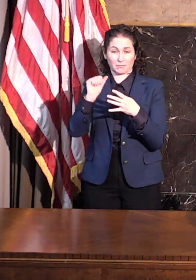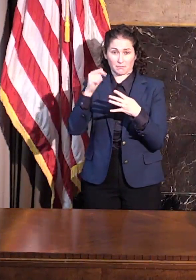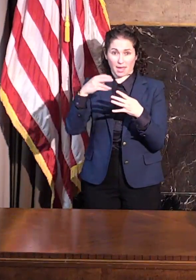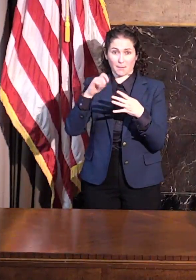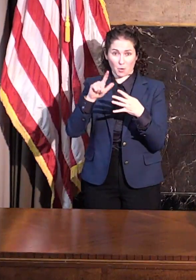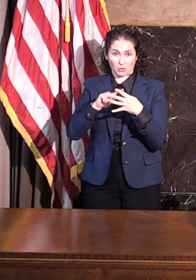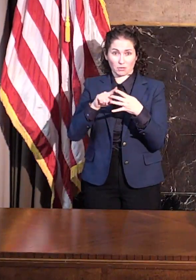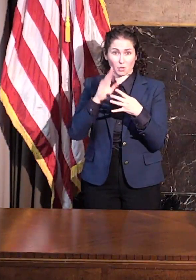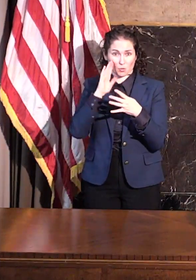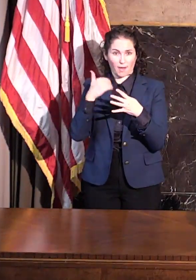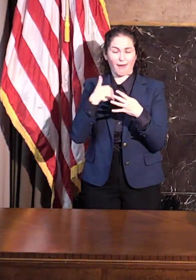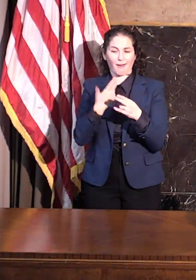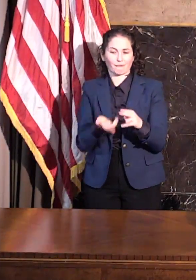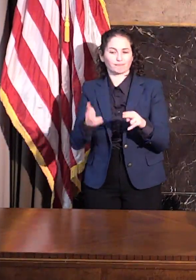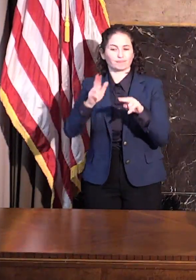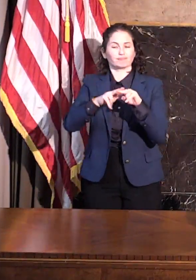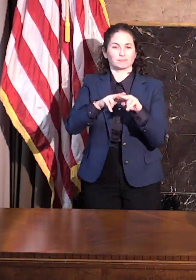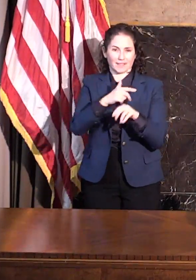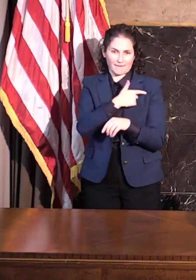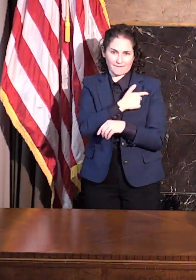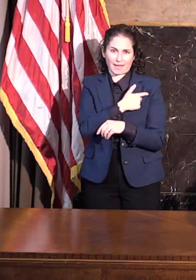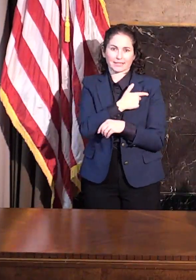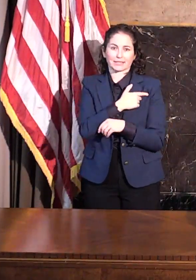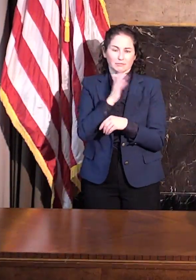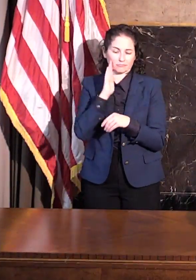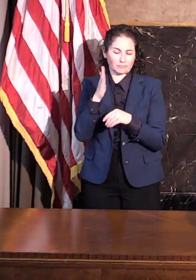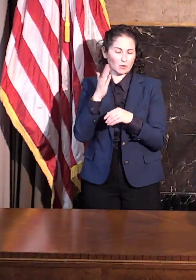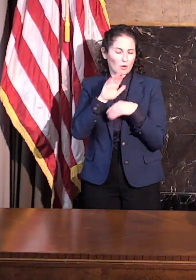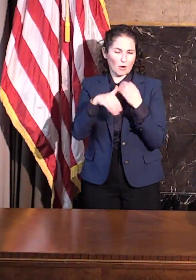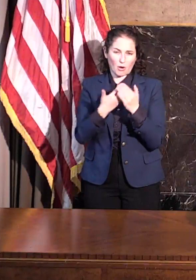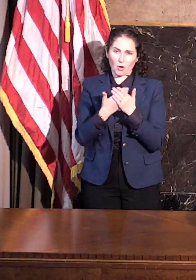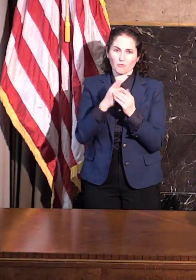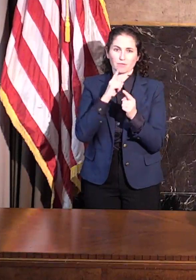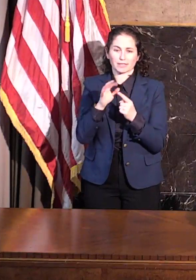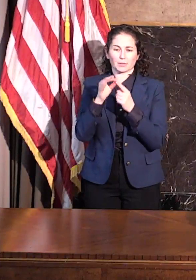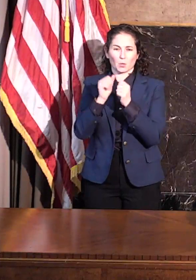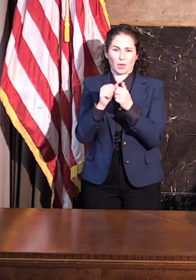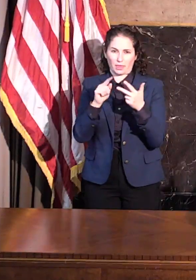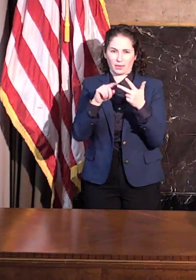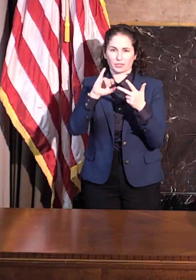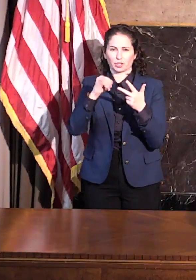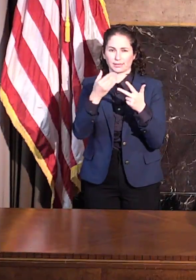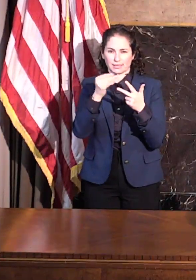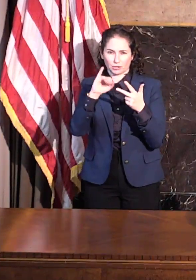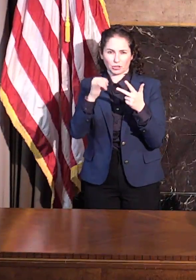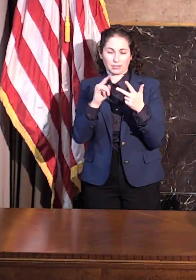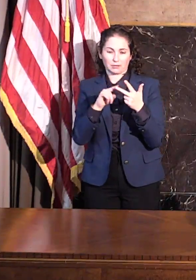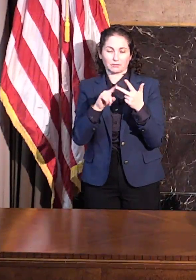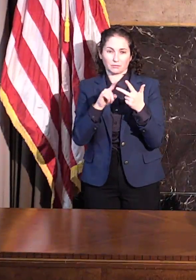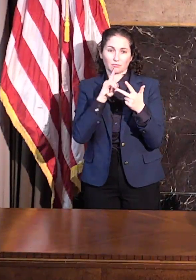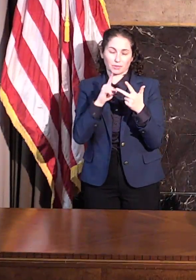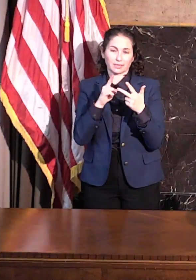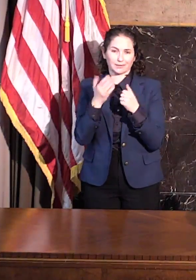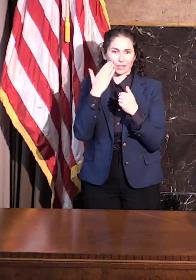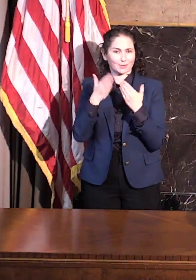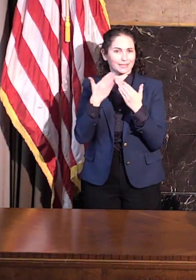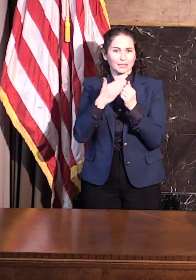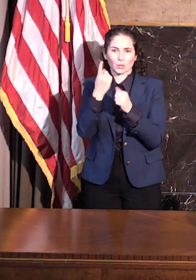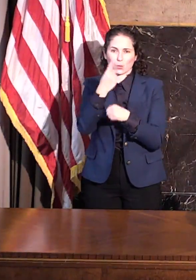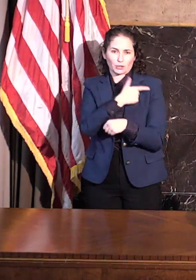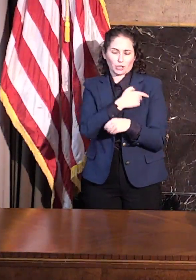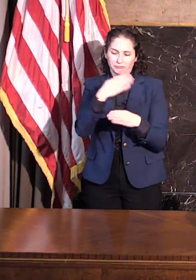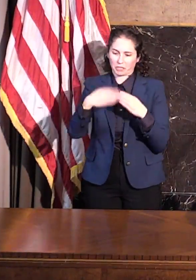change. And in repeated conversations with the White House and Operation Warp Speed, they are predicting to us